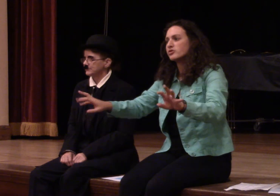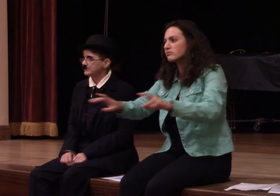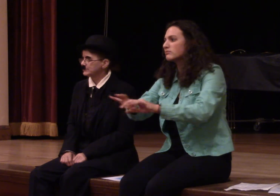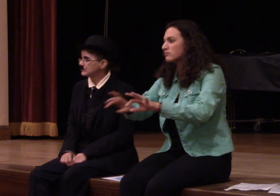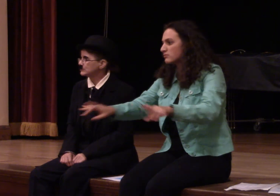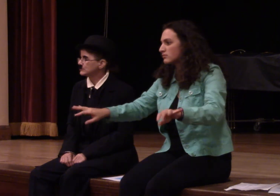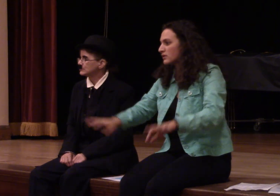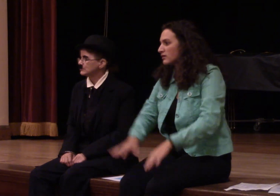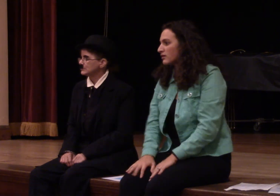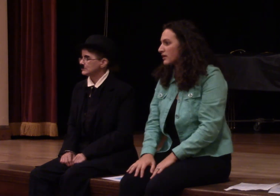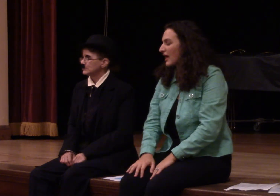cane? Cane.